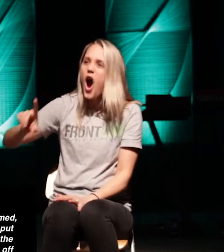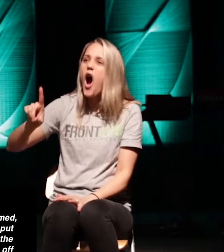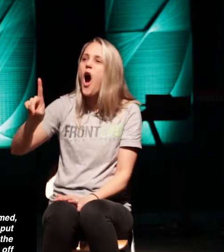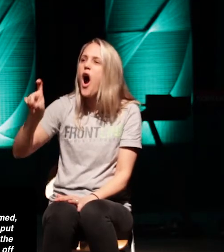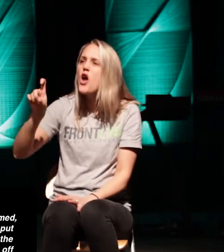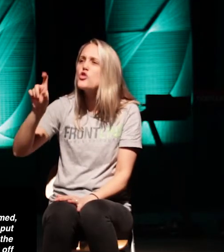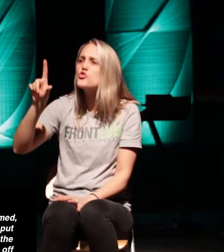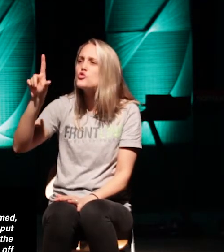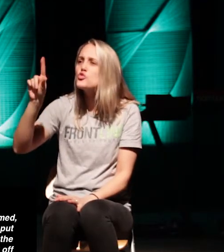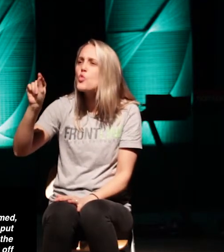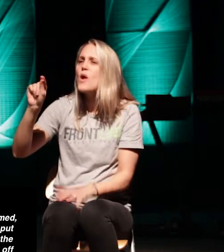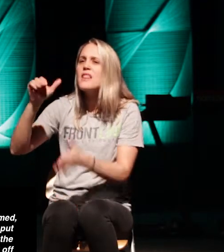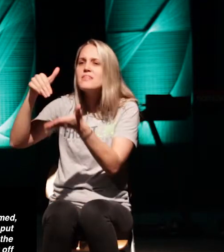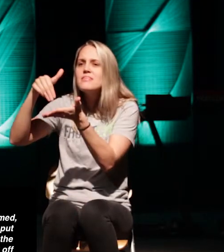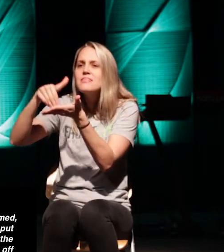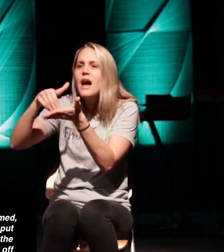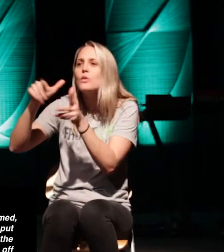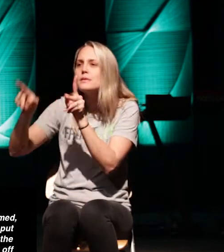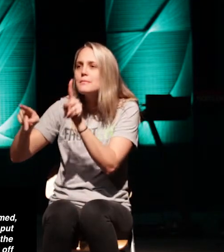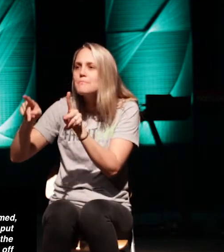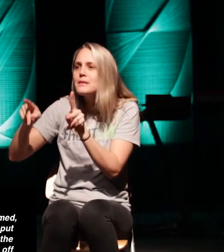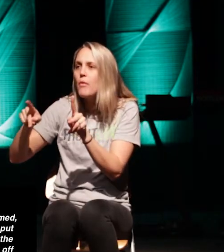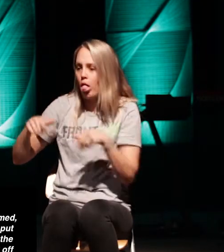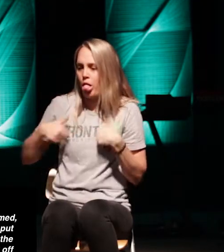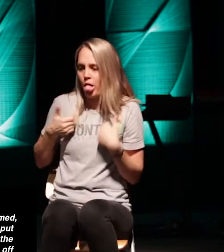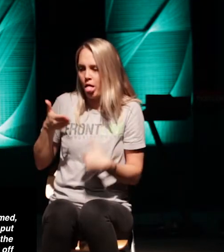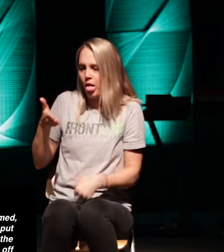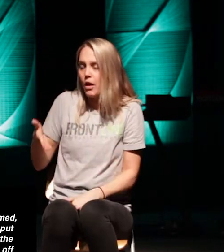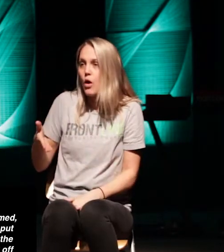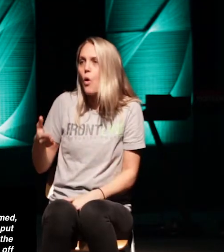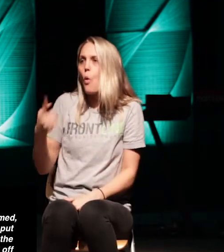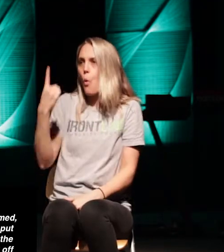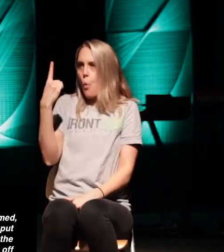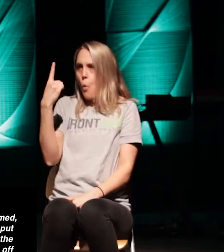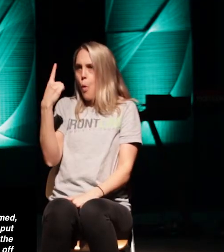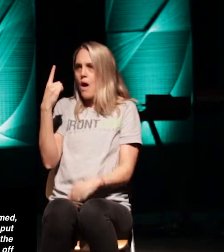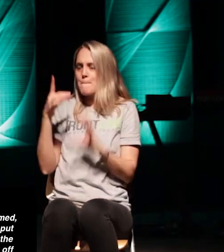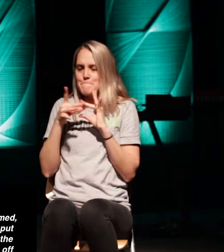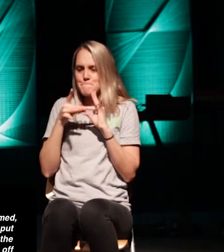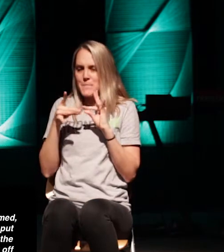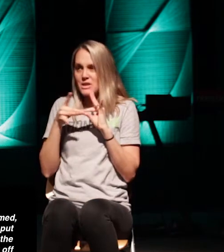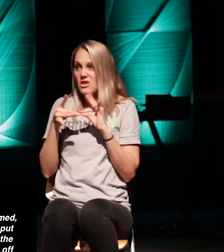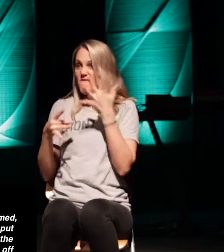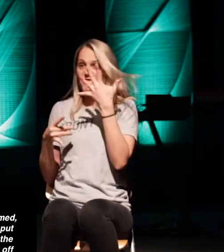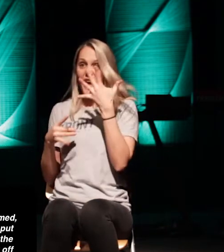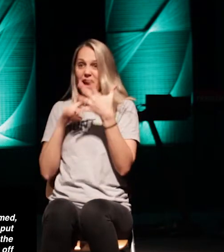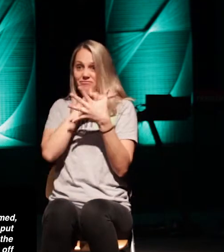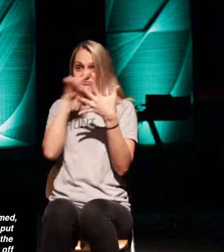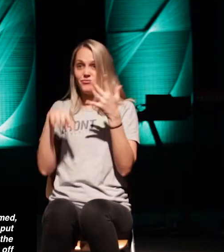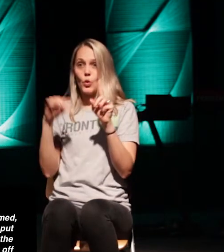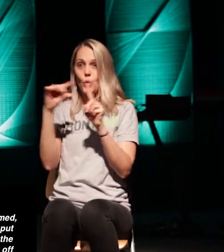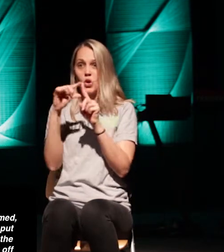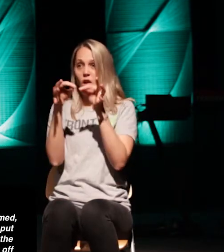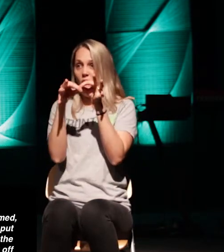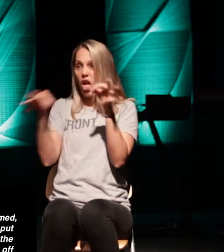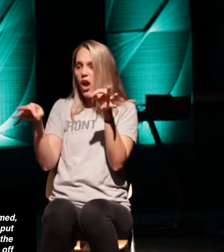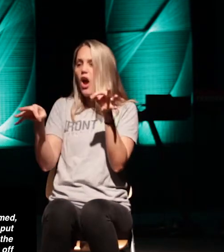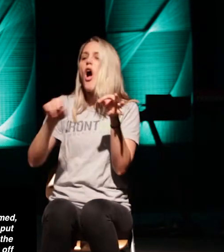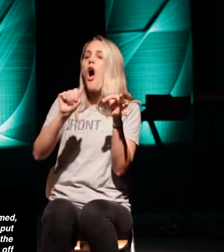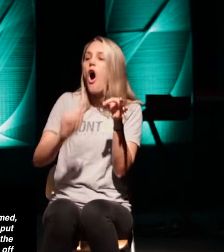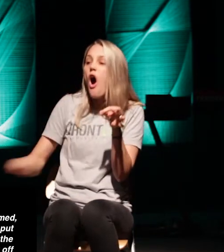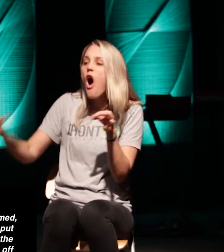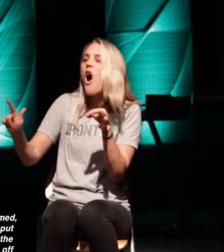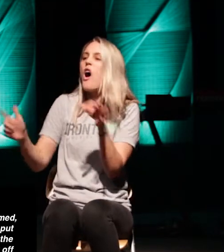120,000 people. And through one message, through 5 words, you will all be destroyed. You will